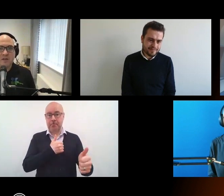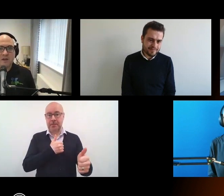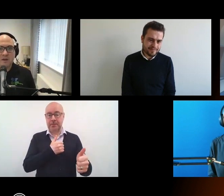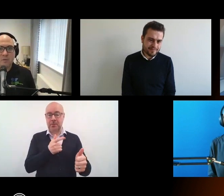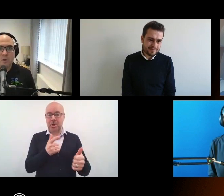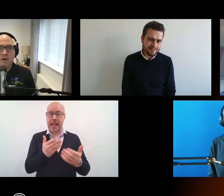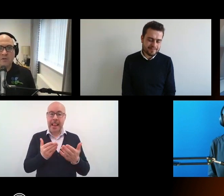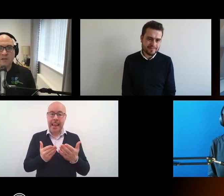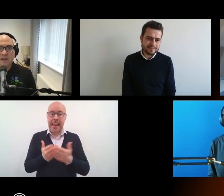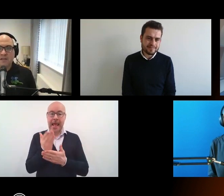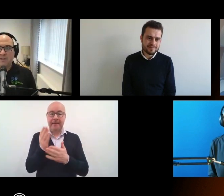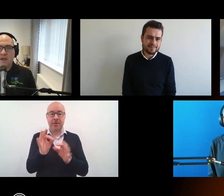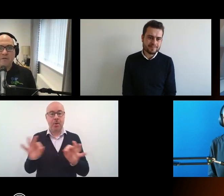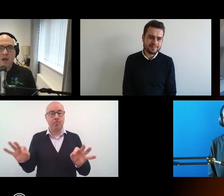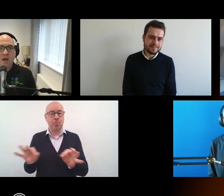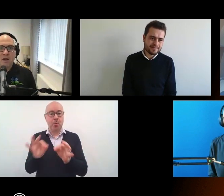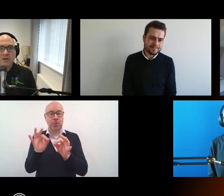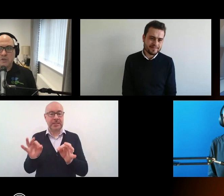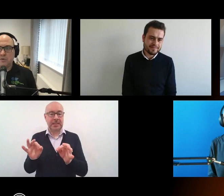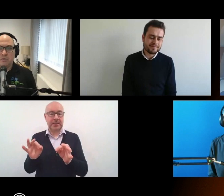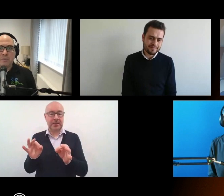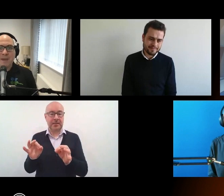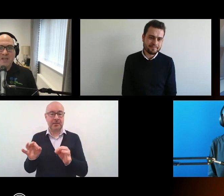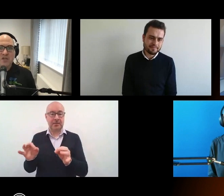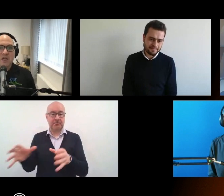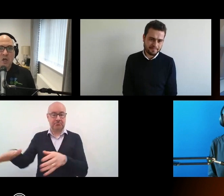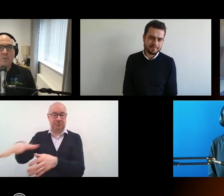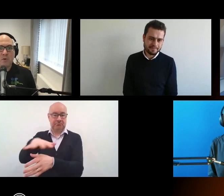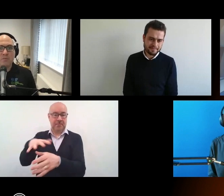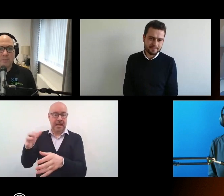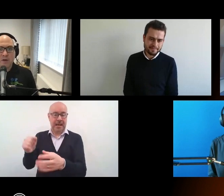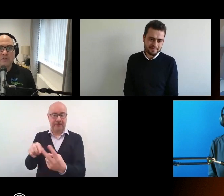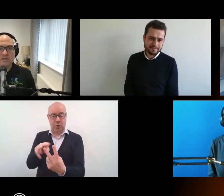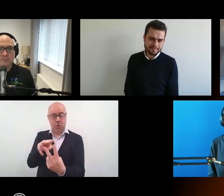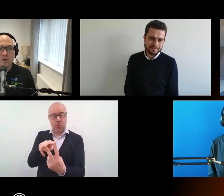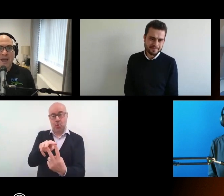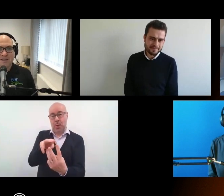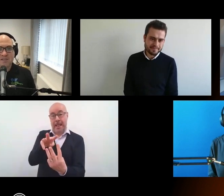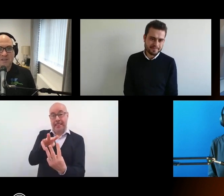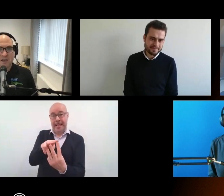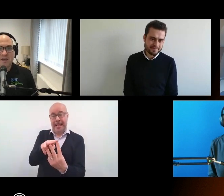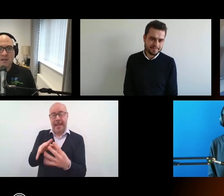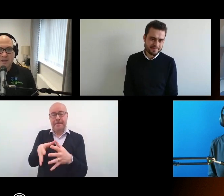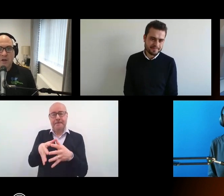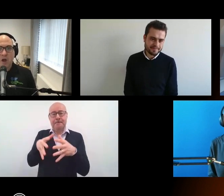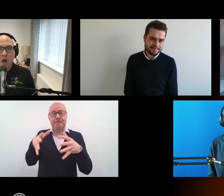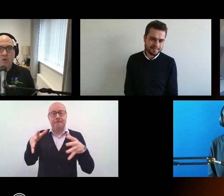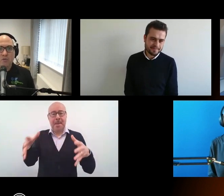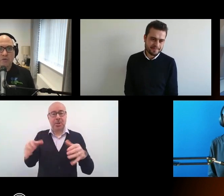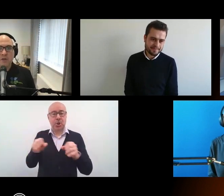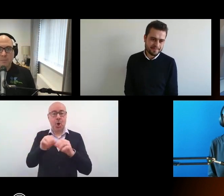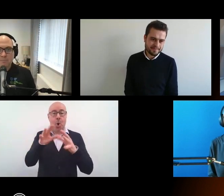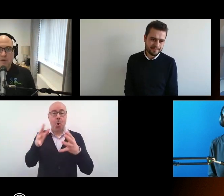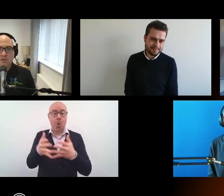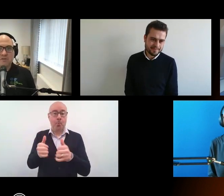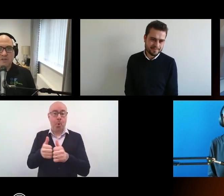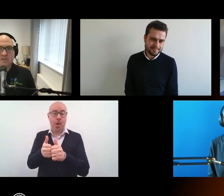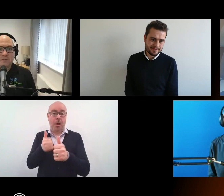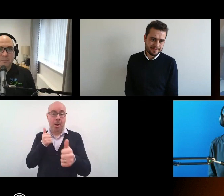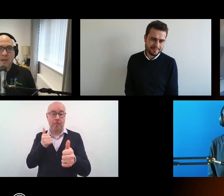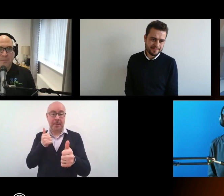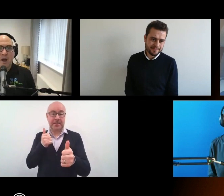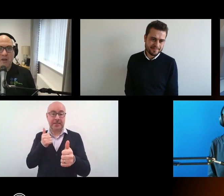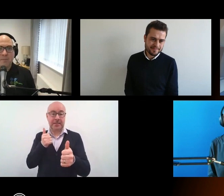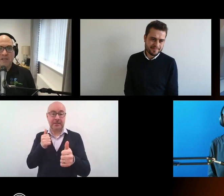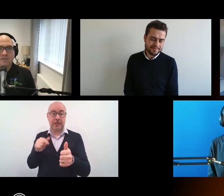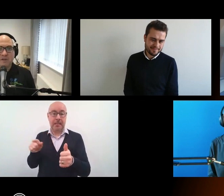music world, there are two or three major global promoters and brands that, you know, hold most of